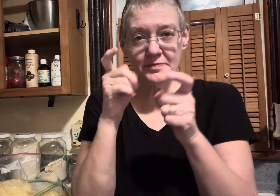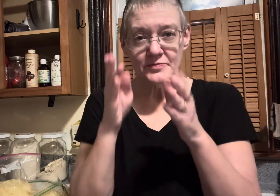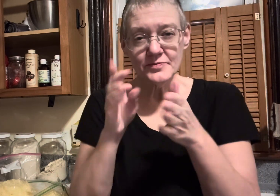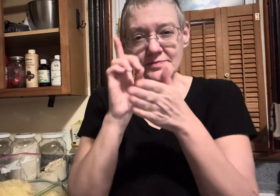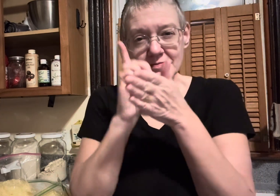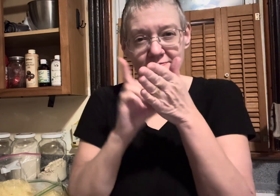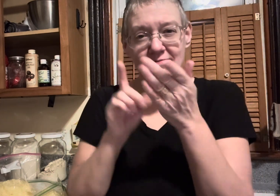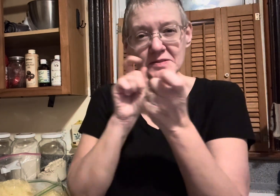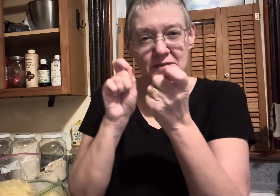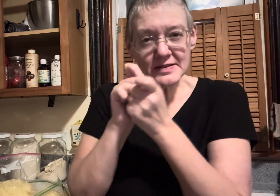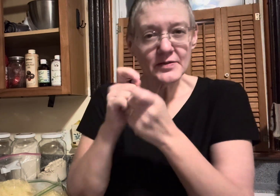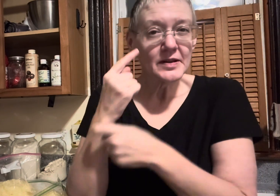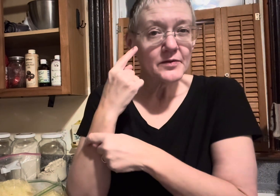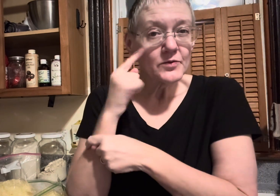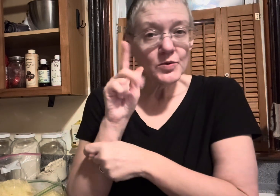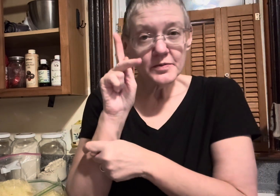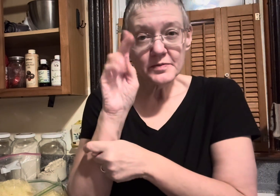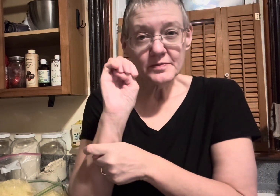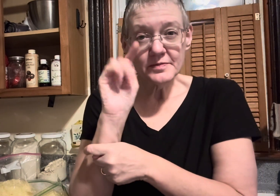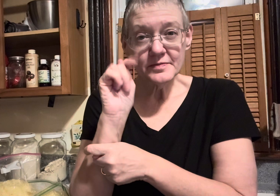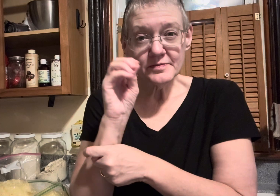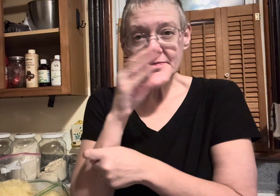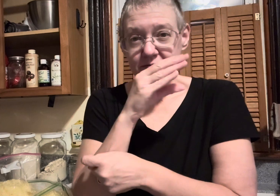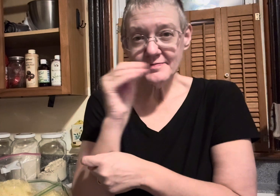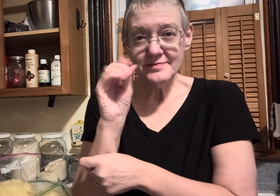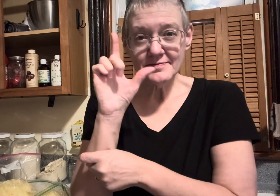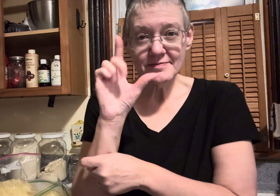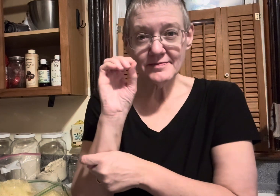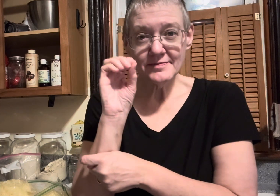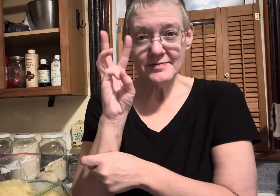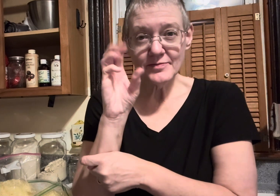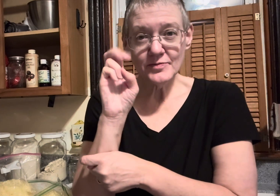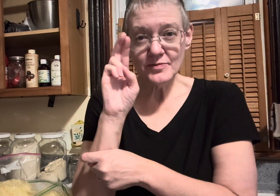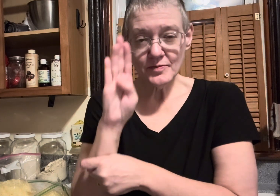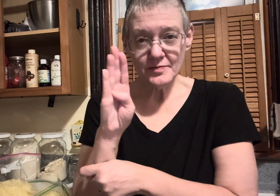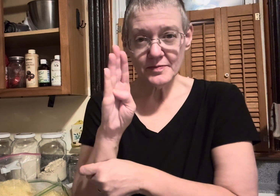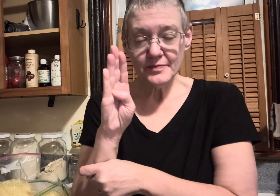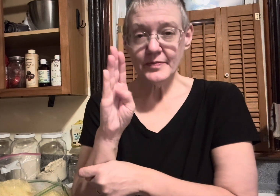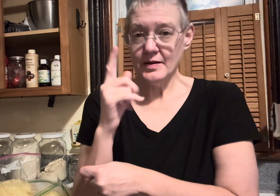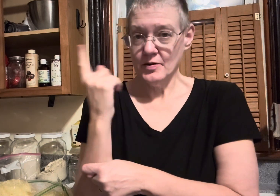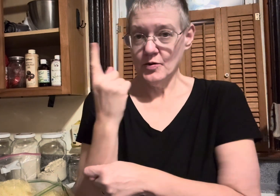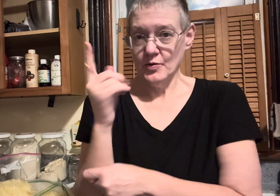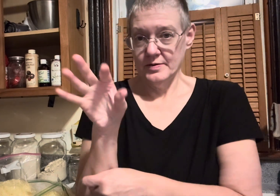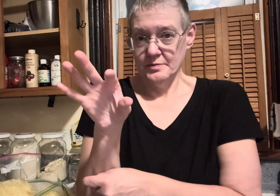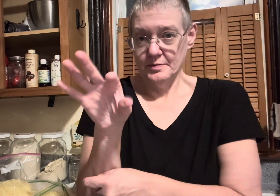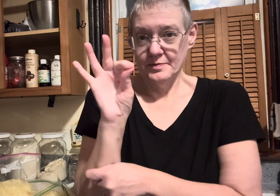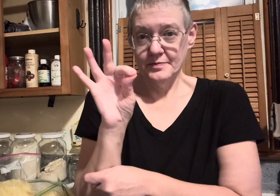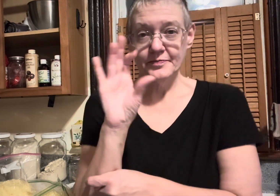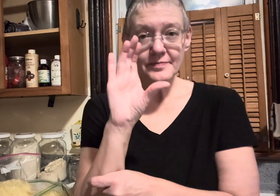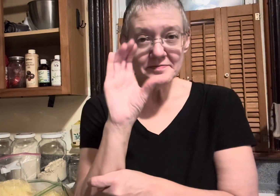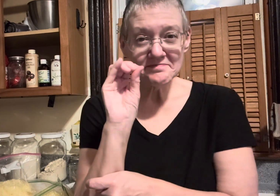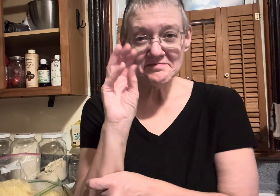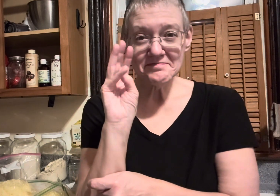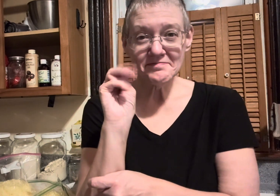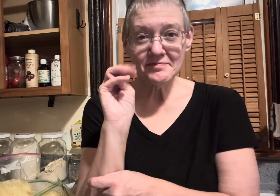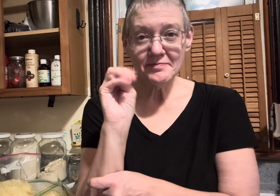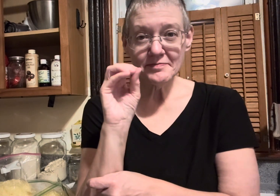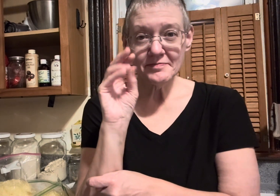Carb Manager. It's designed specifically for keto and low-carb diets. I always